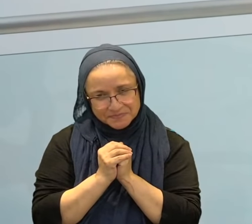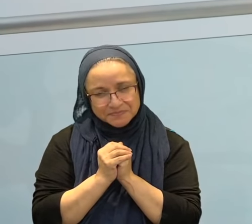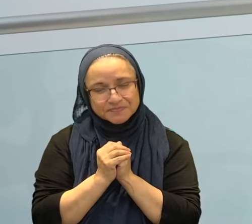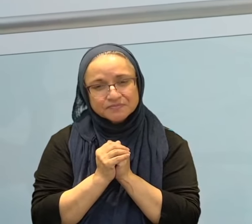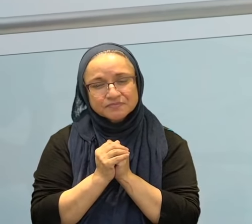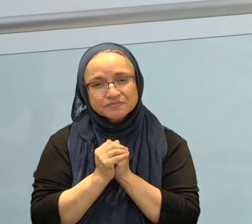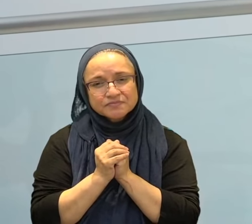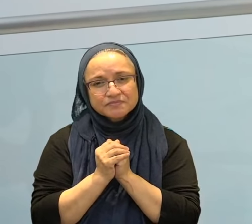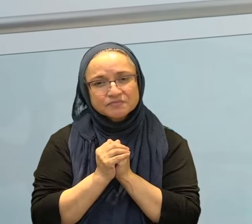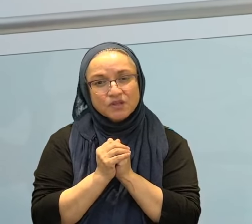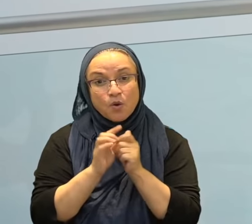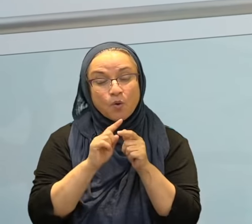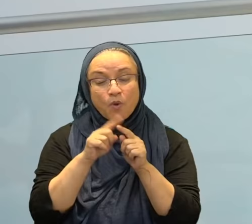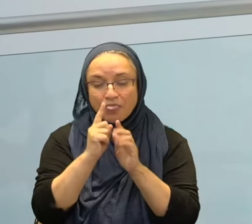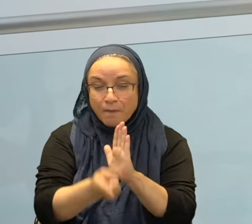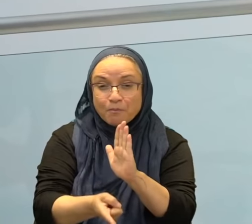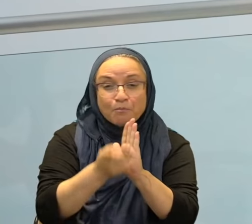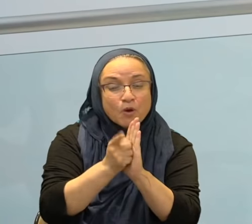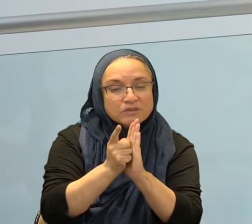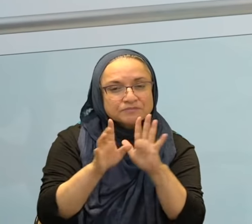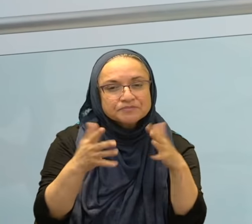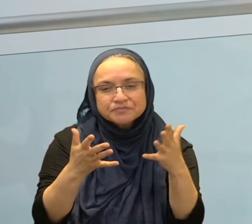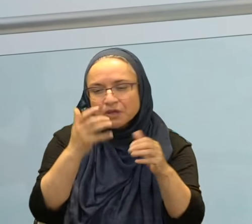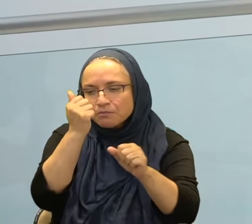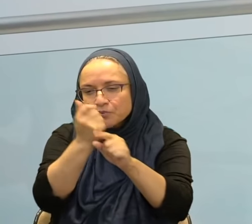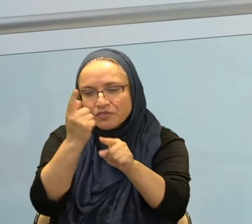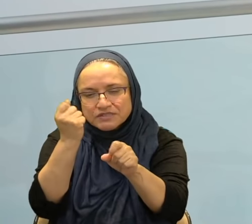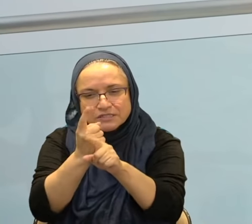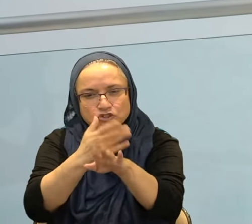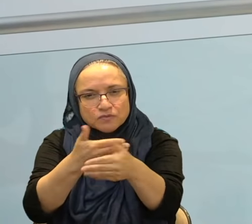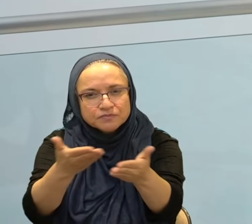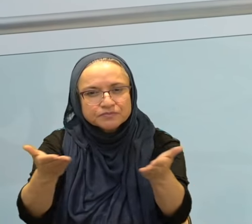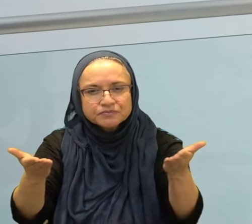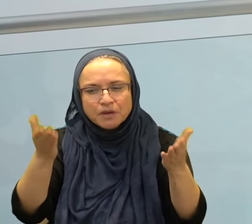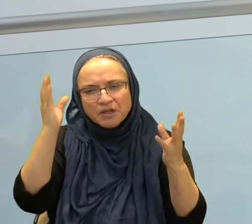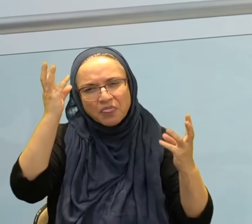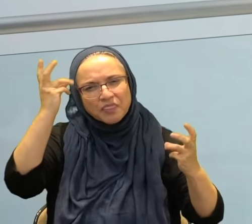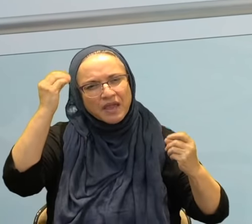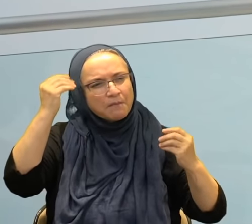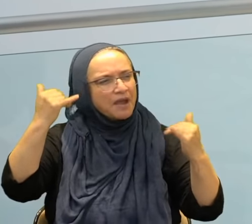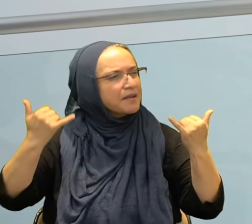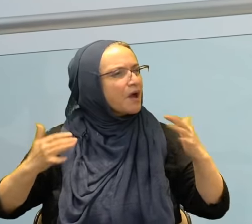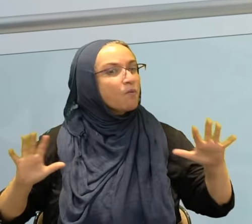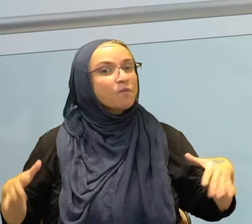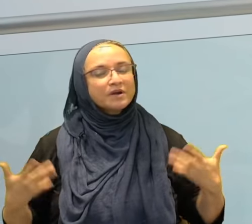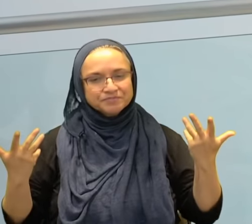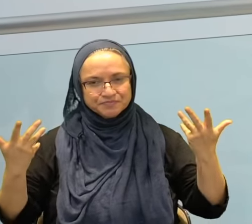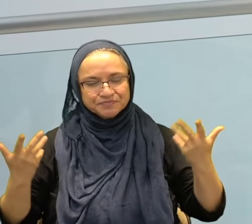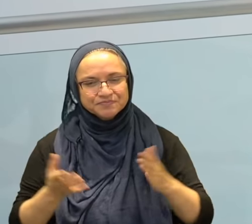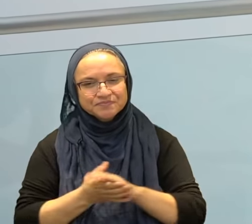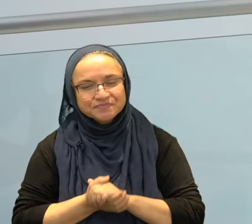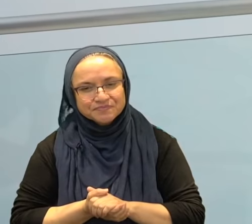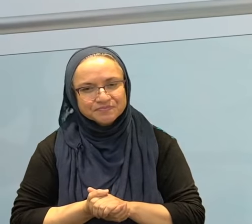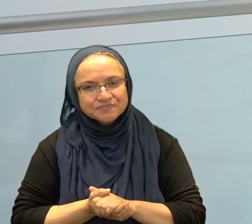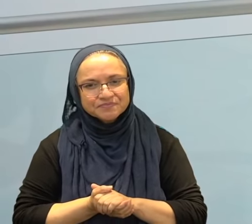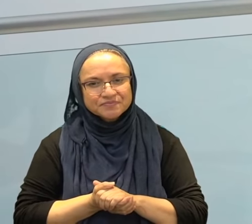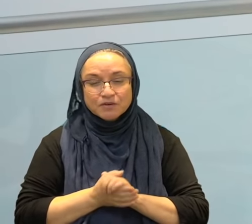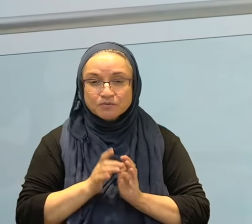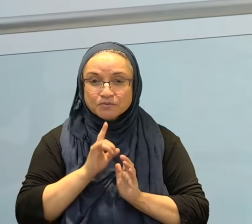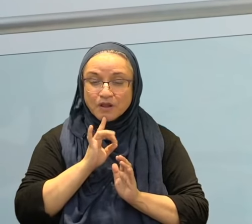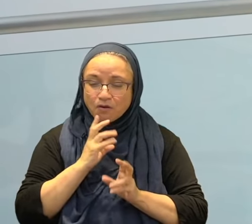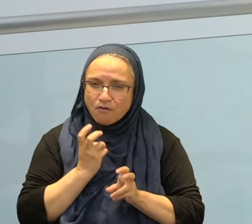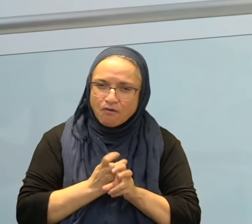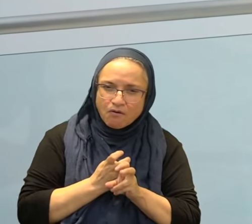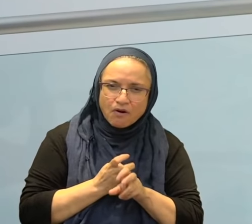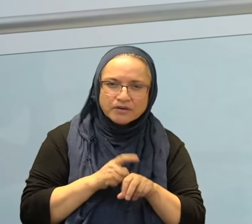moment, dear brothers and sisters, and you're thinking now, I have a window. I have a window where I can